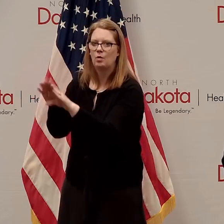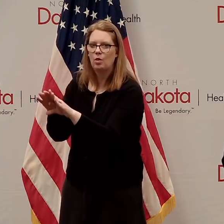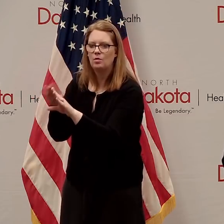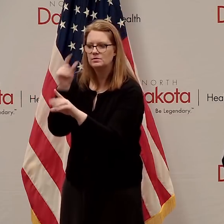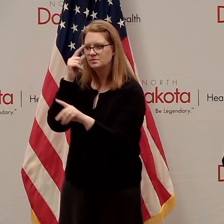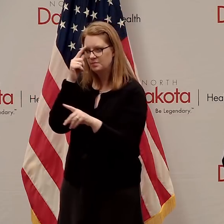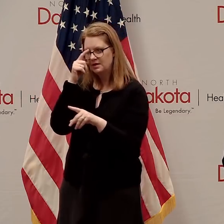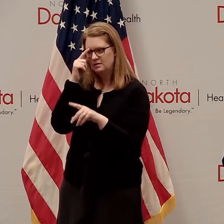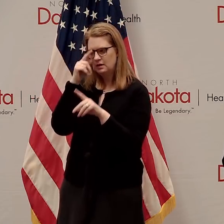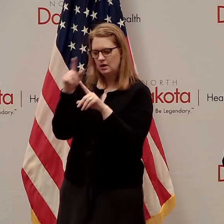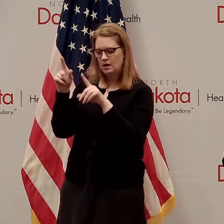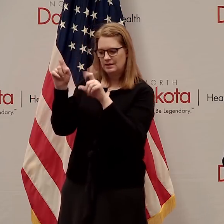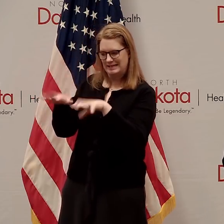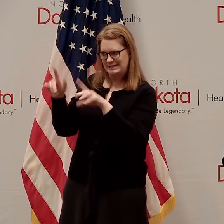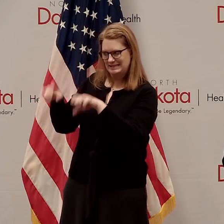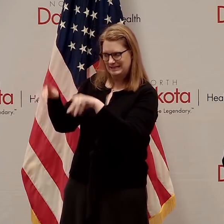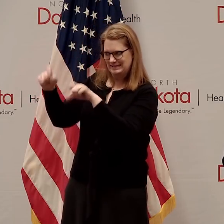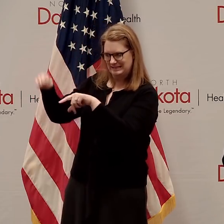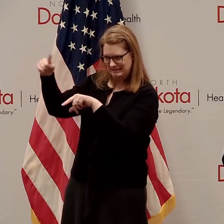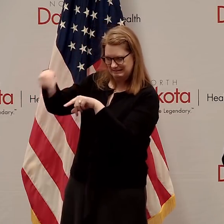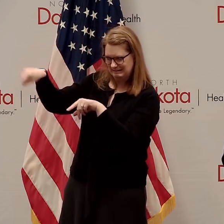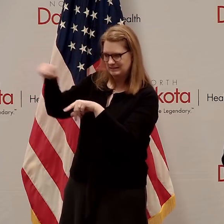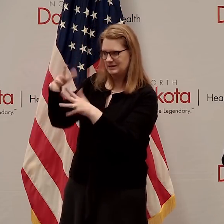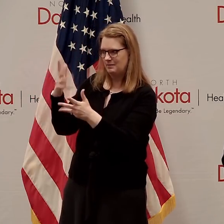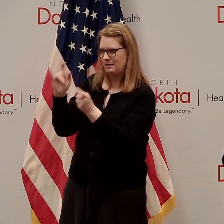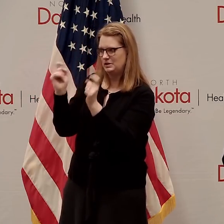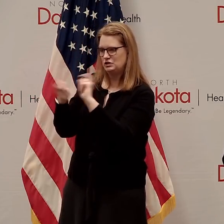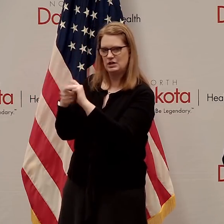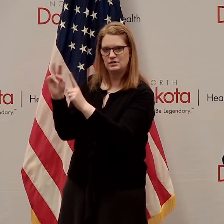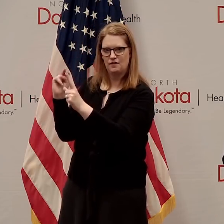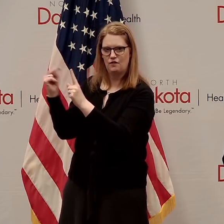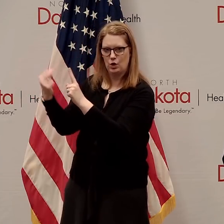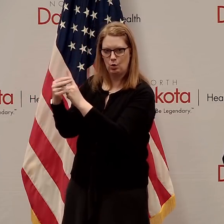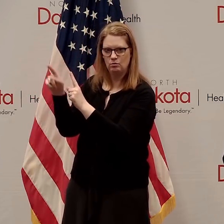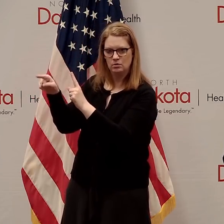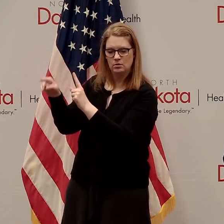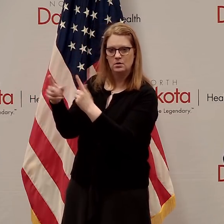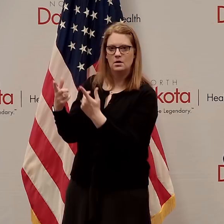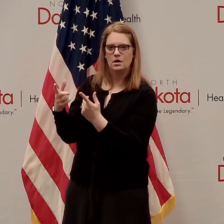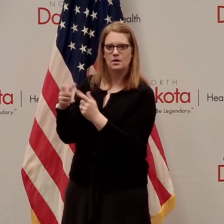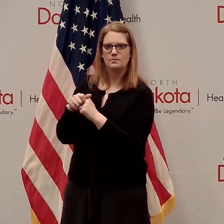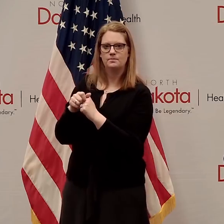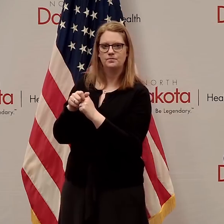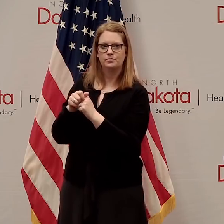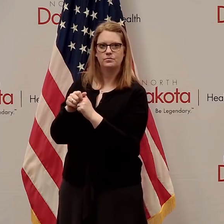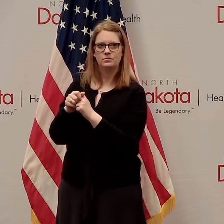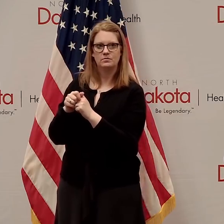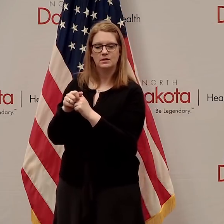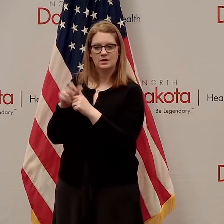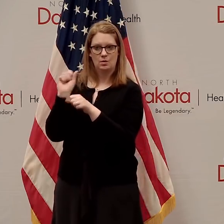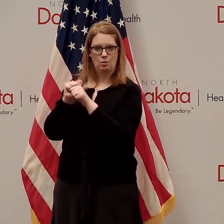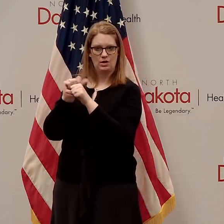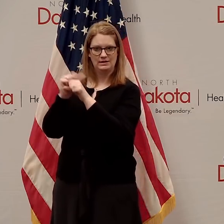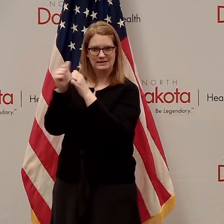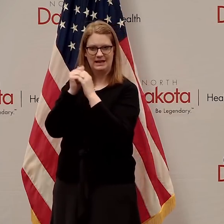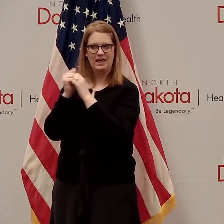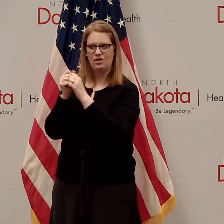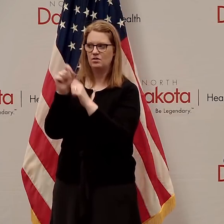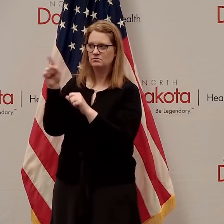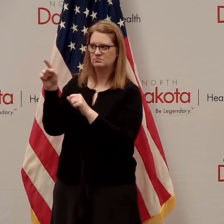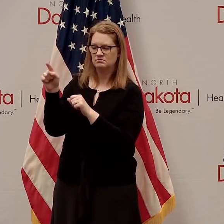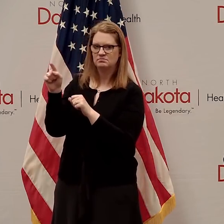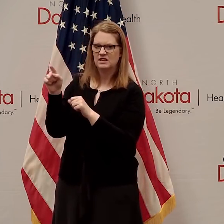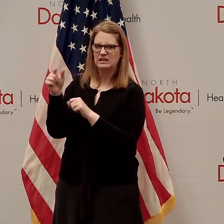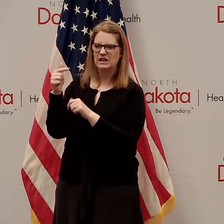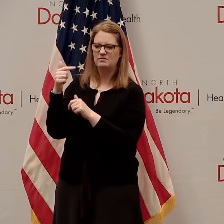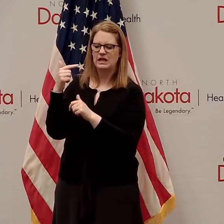the testing, that may change their view as well. But again, the collaboration right now, very smart move they've made on